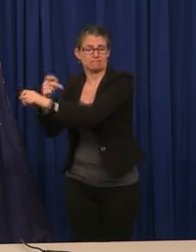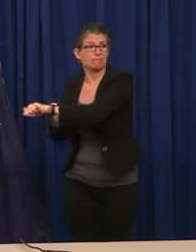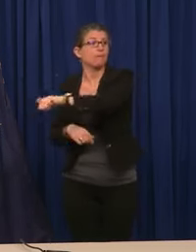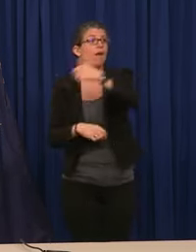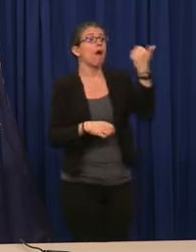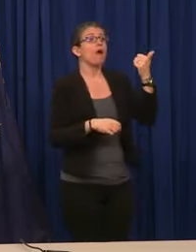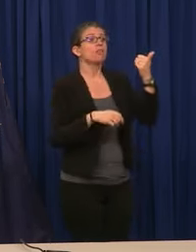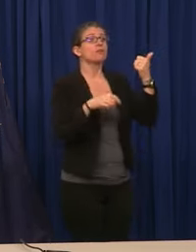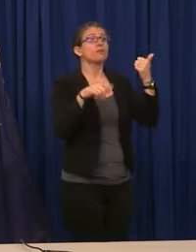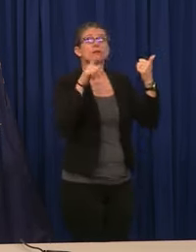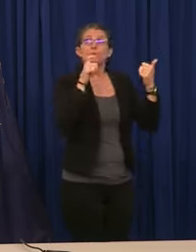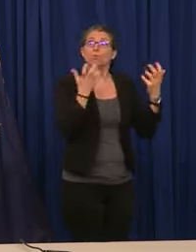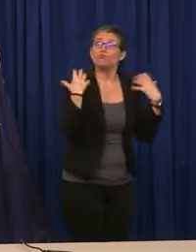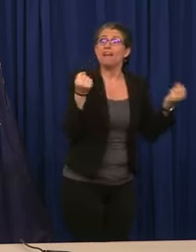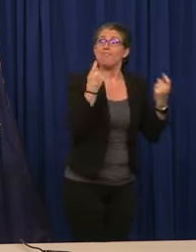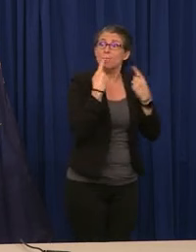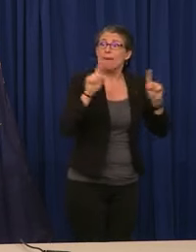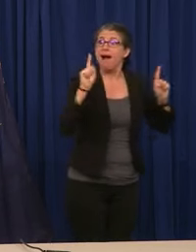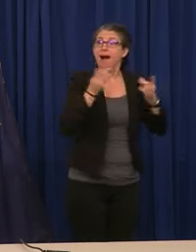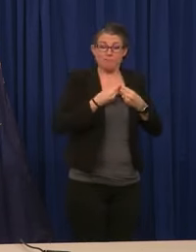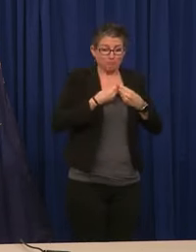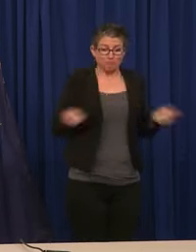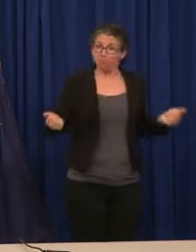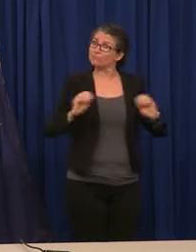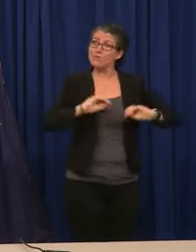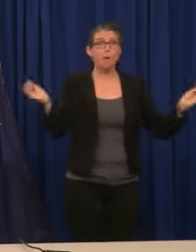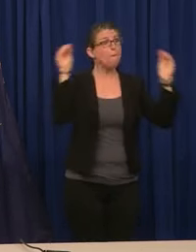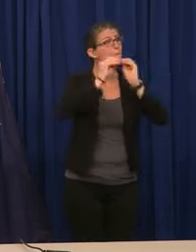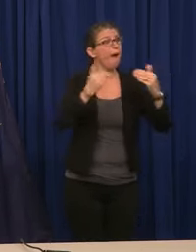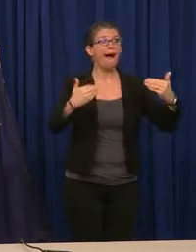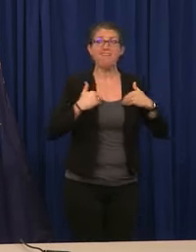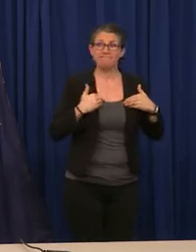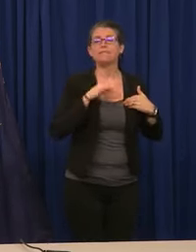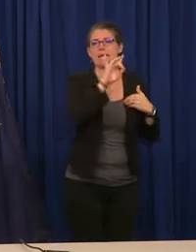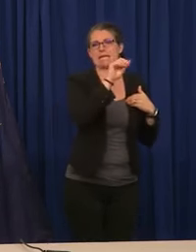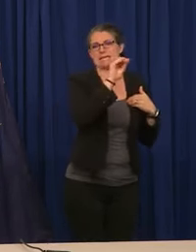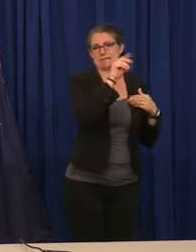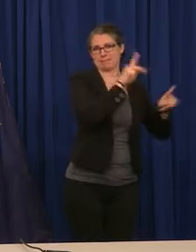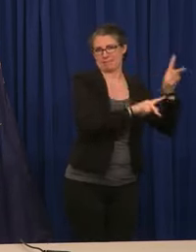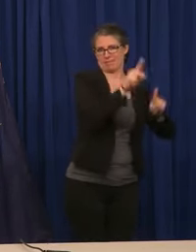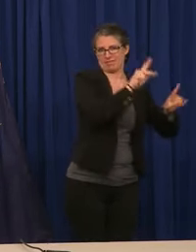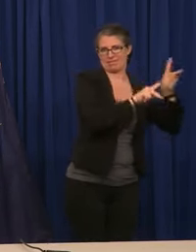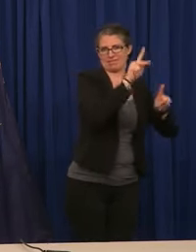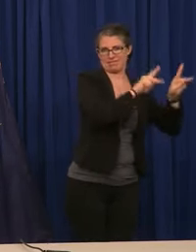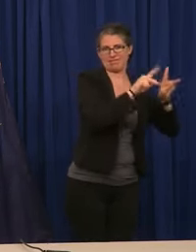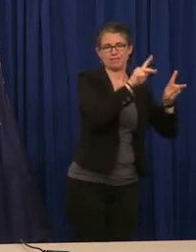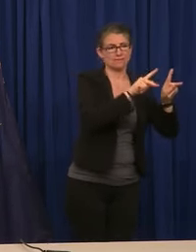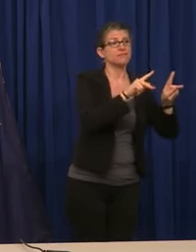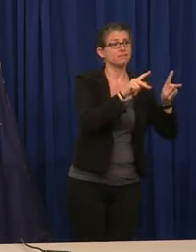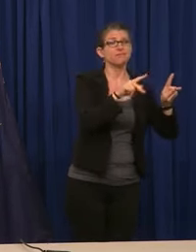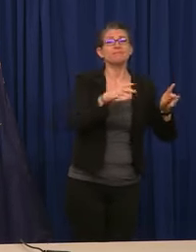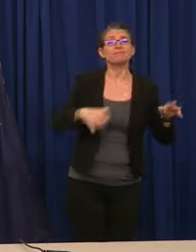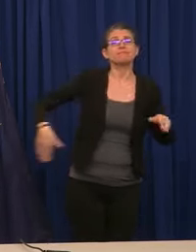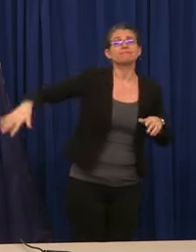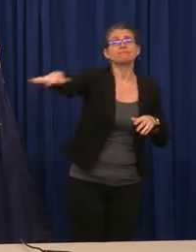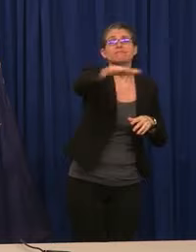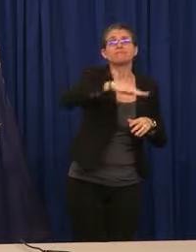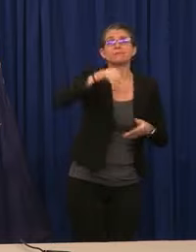healthcare providers and other staff around the state in connection with our COVID-19 work.